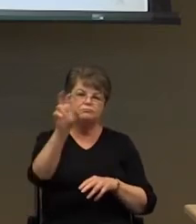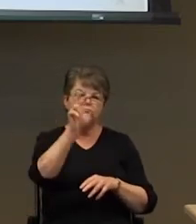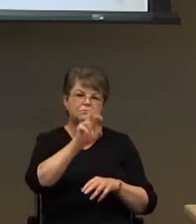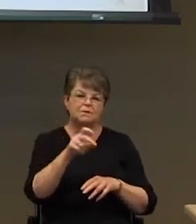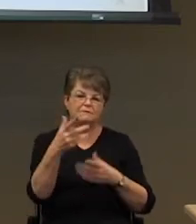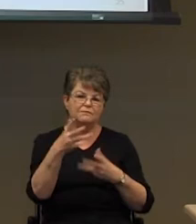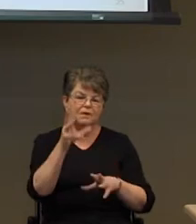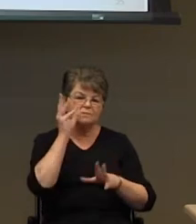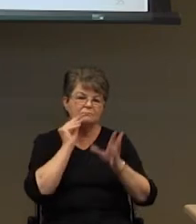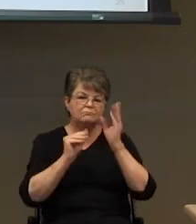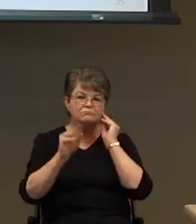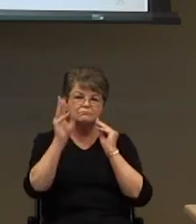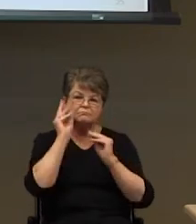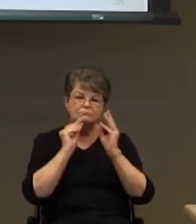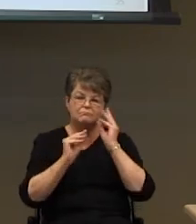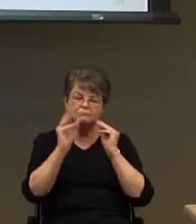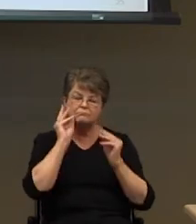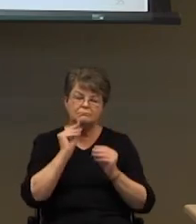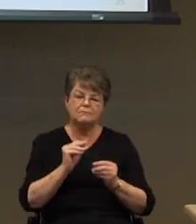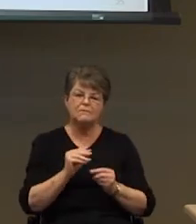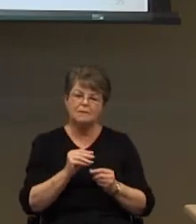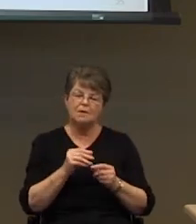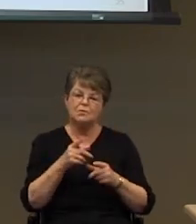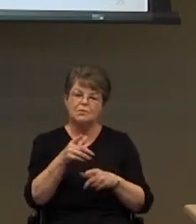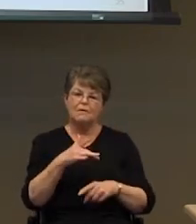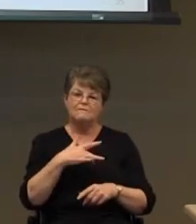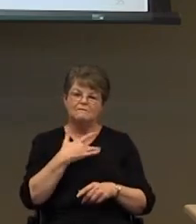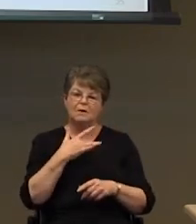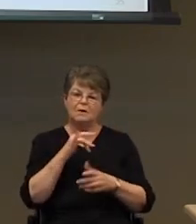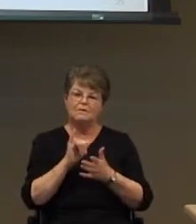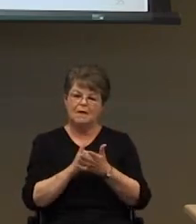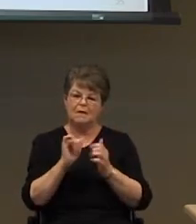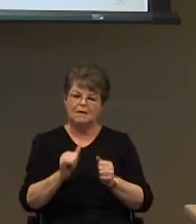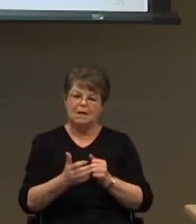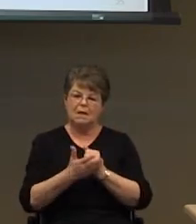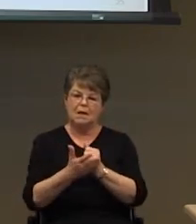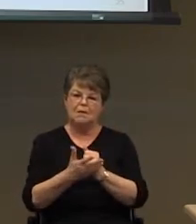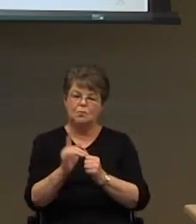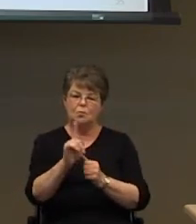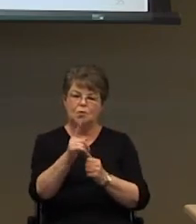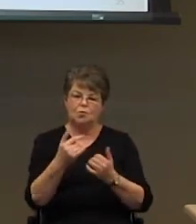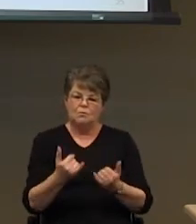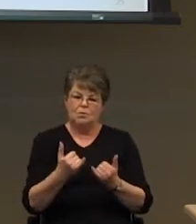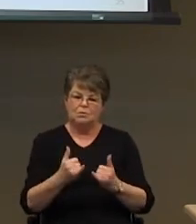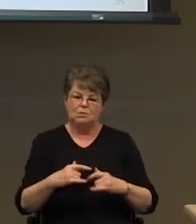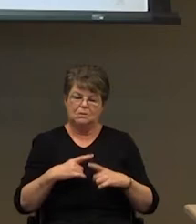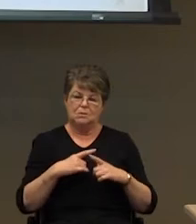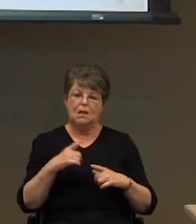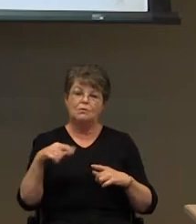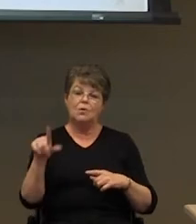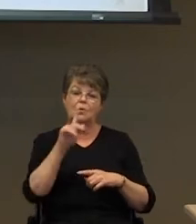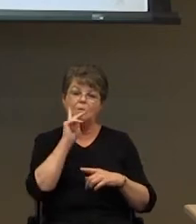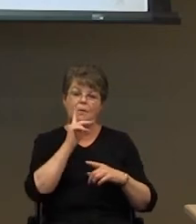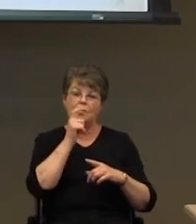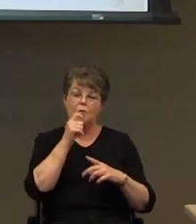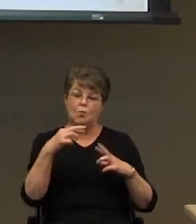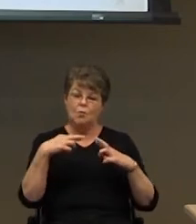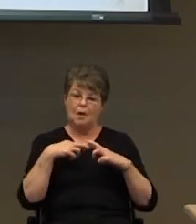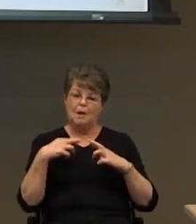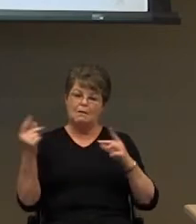had experiences that you feel like can help where you're presently living, and those retirees come